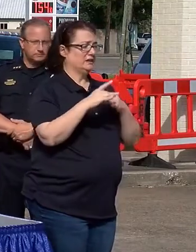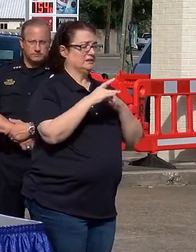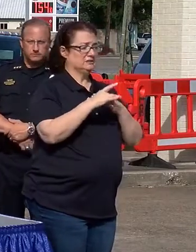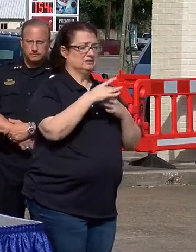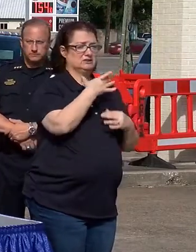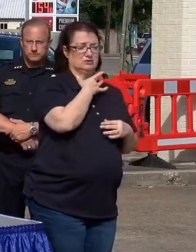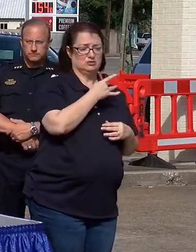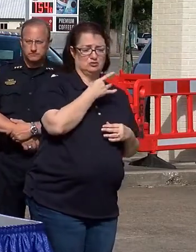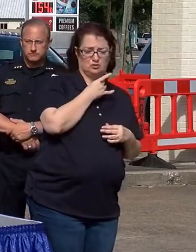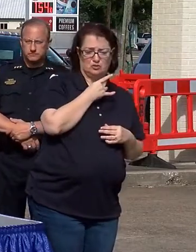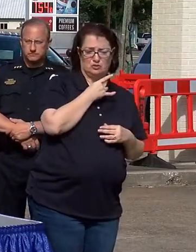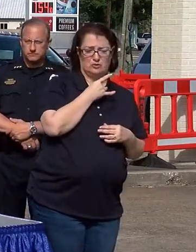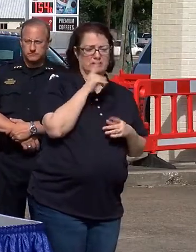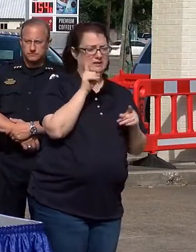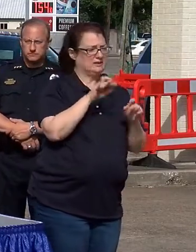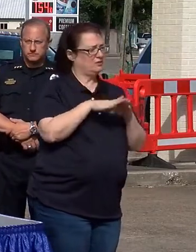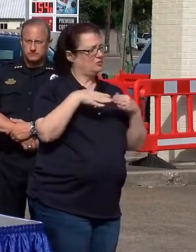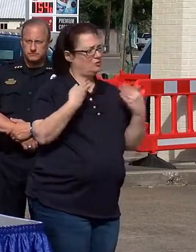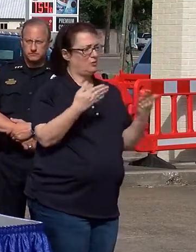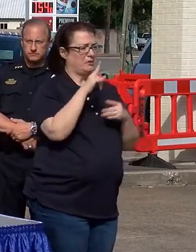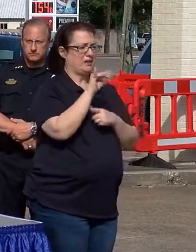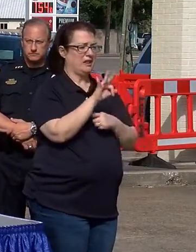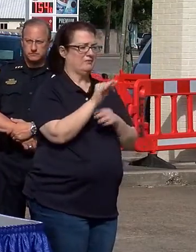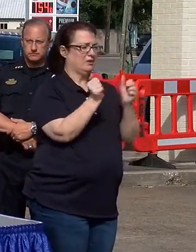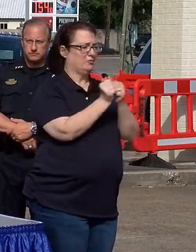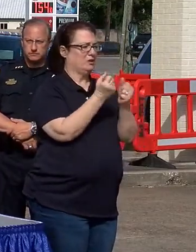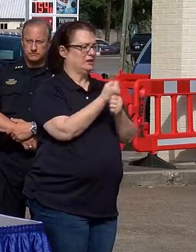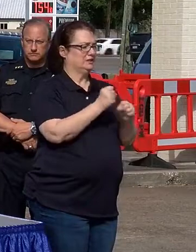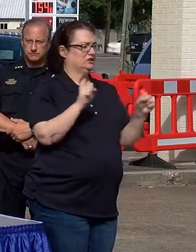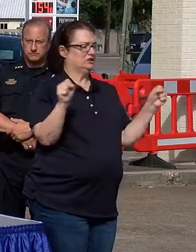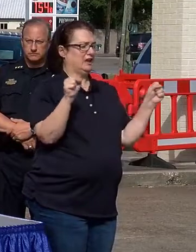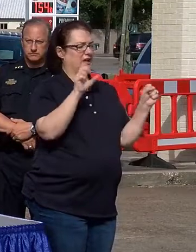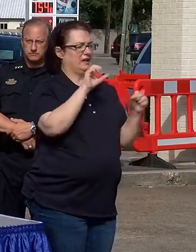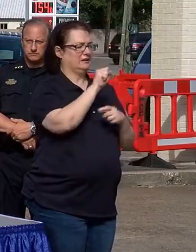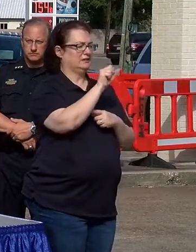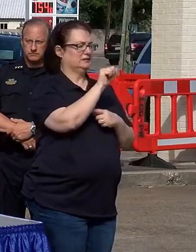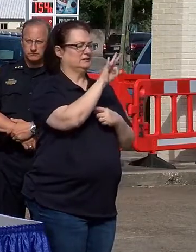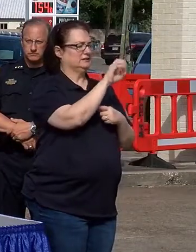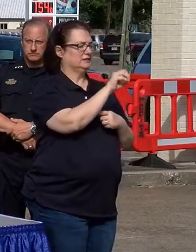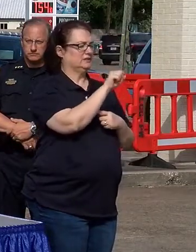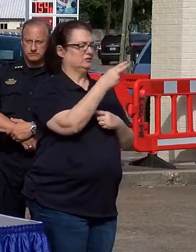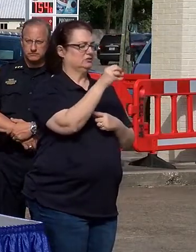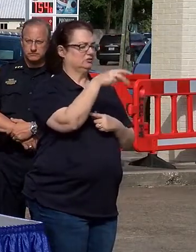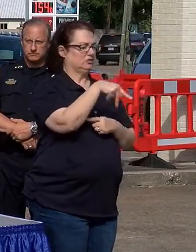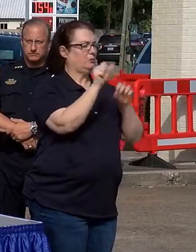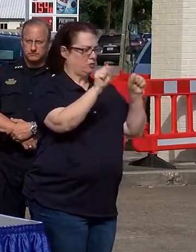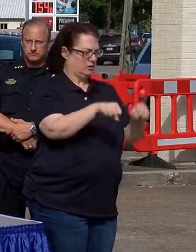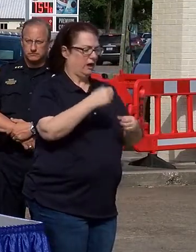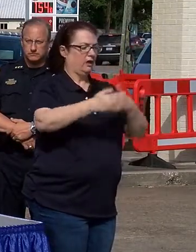We need to get Lafayette open, and with Safe Shop, we can get Lafayette open if the public adheres to it.